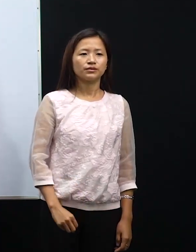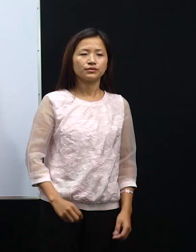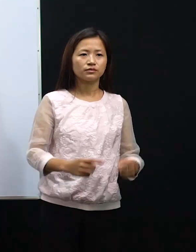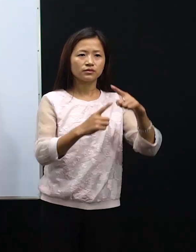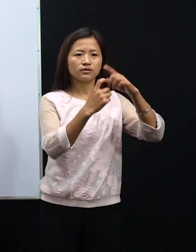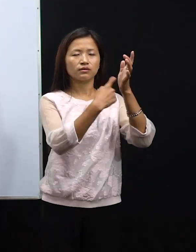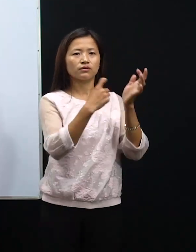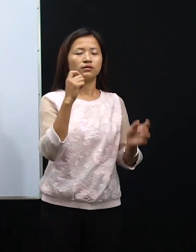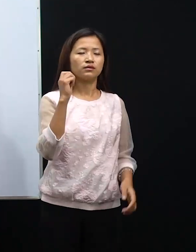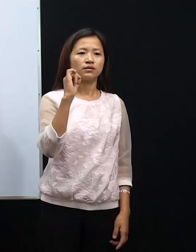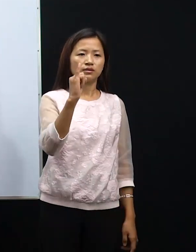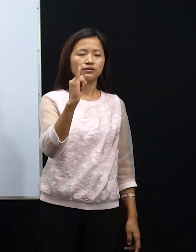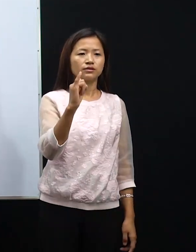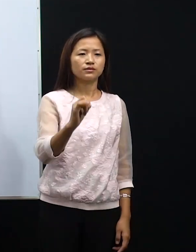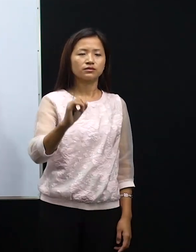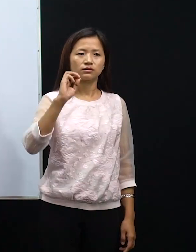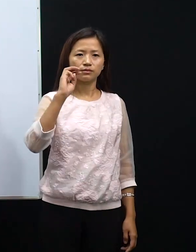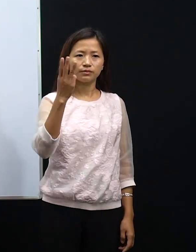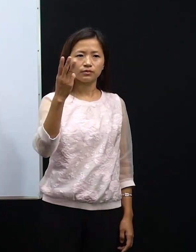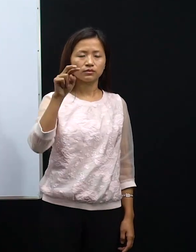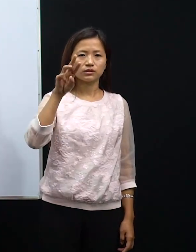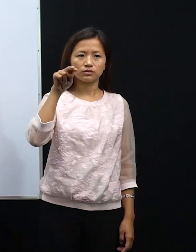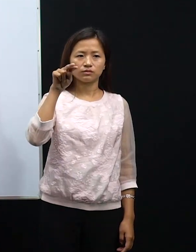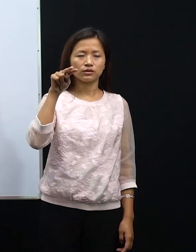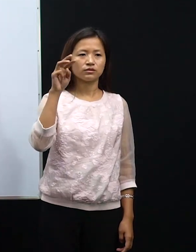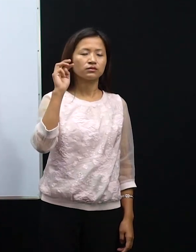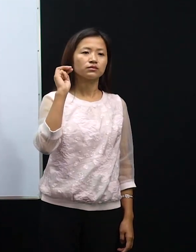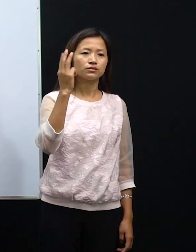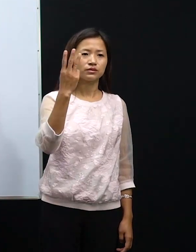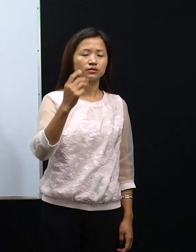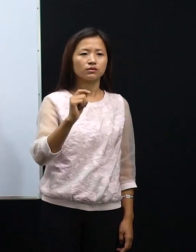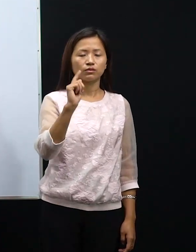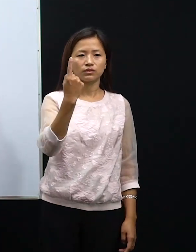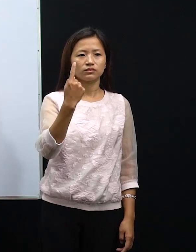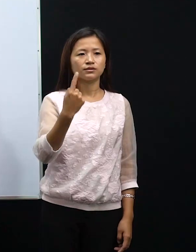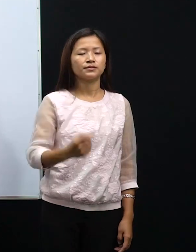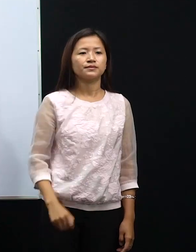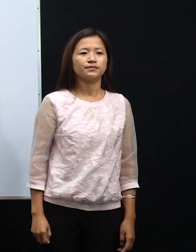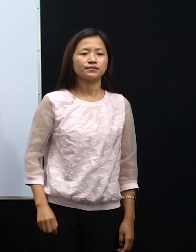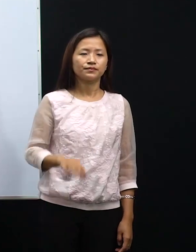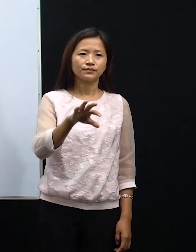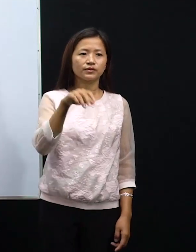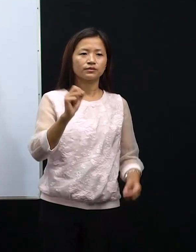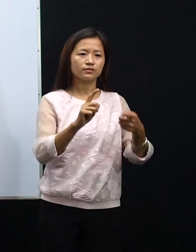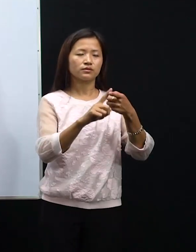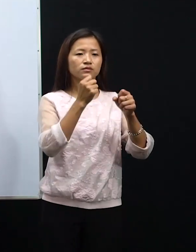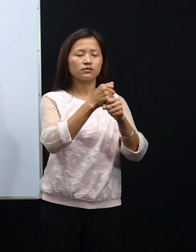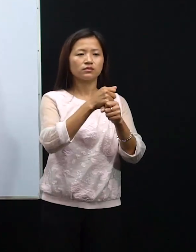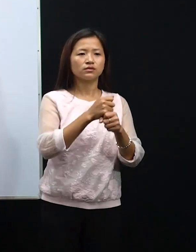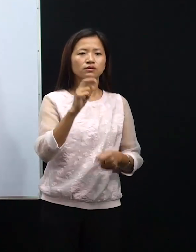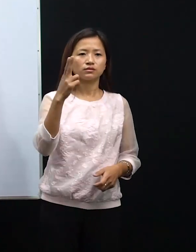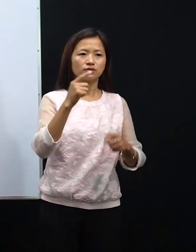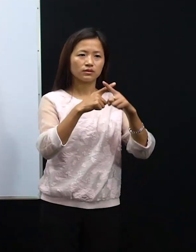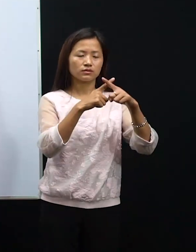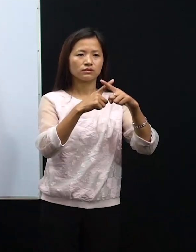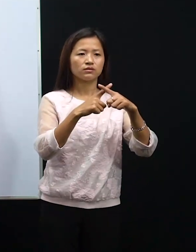three. All right, so it will go on like that. Monomial, we have only one term. That means we can take an example.